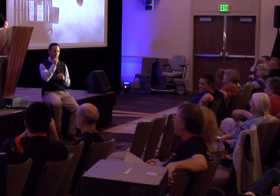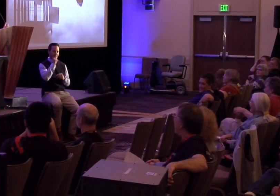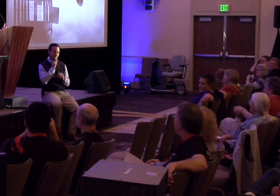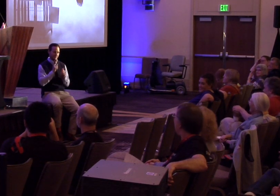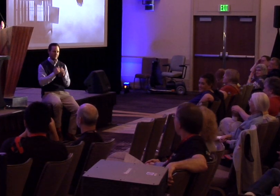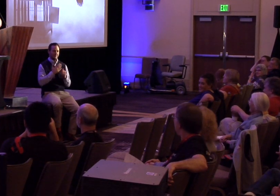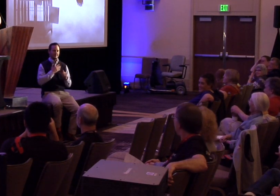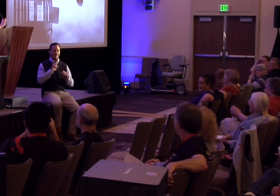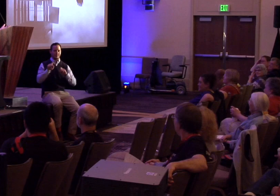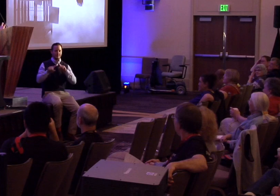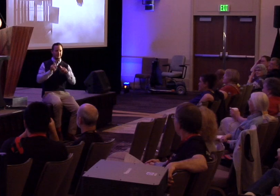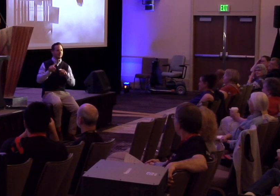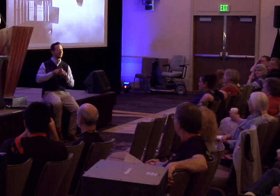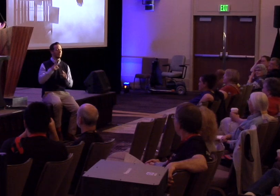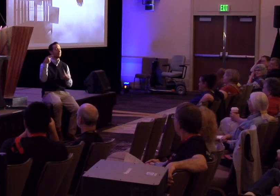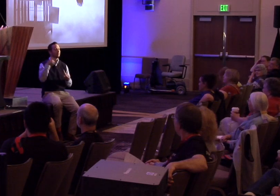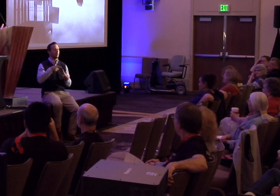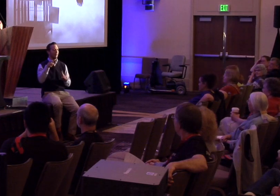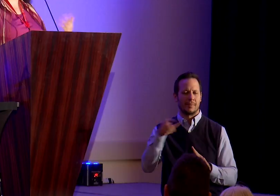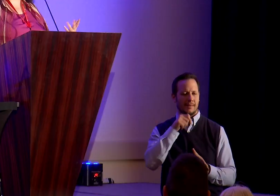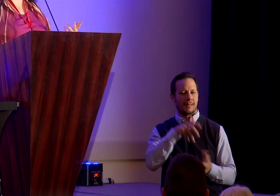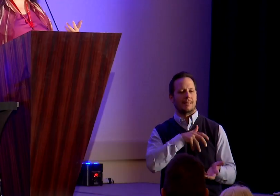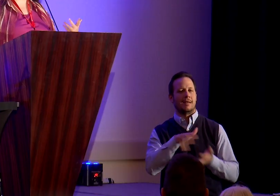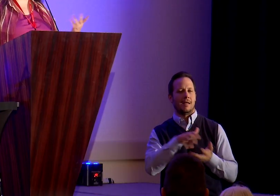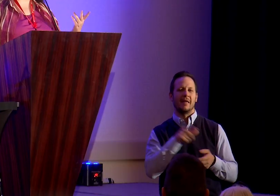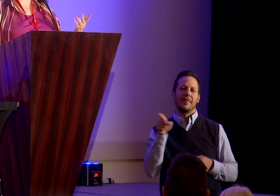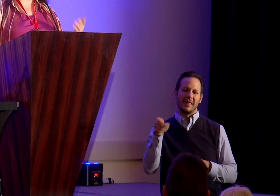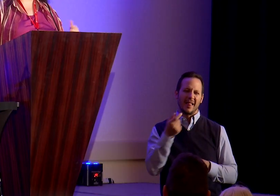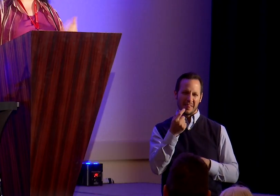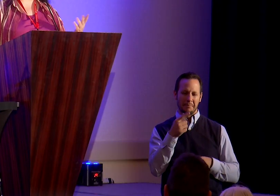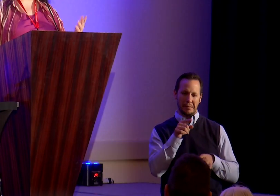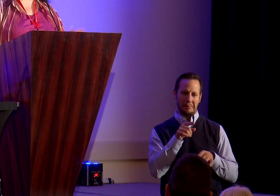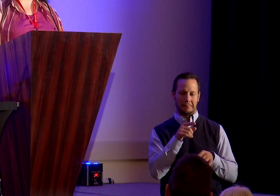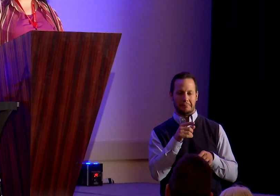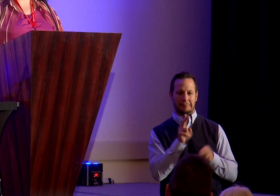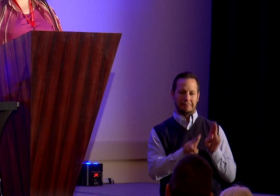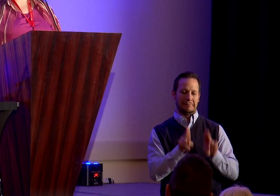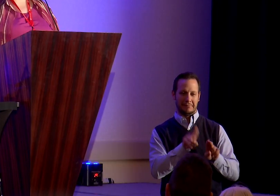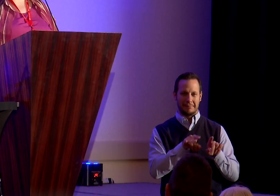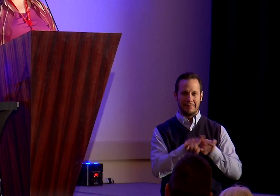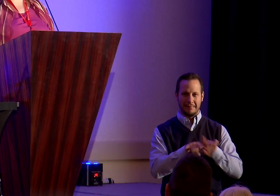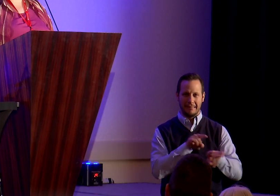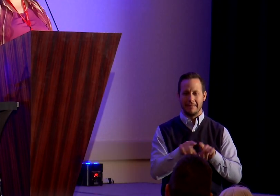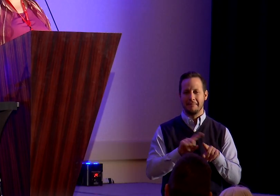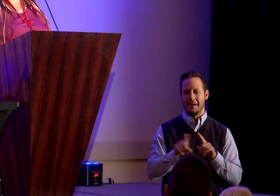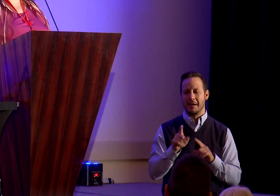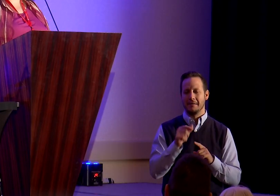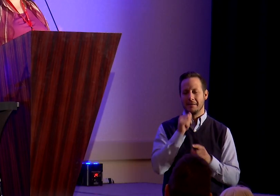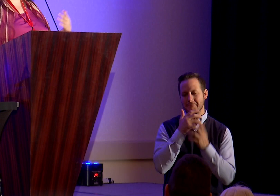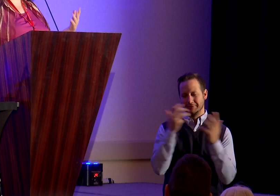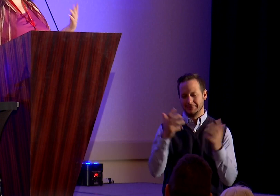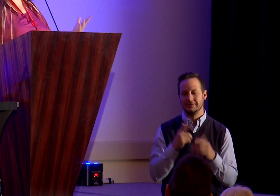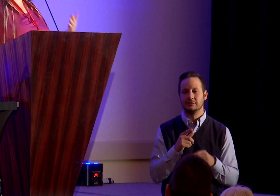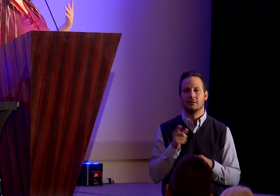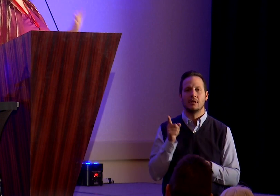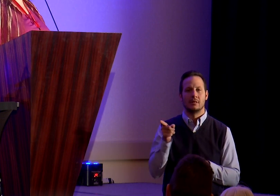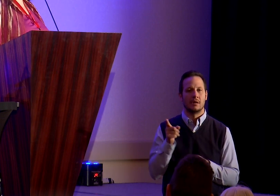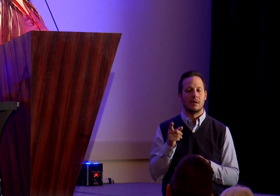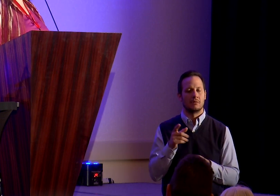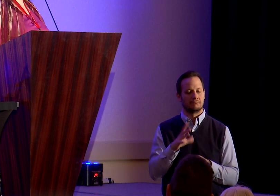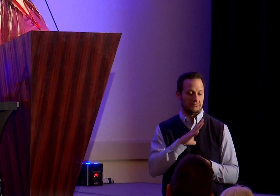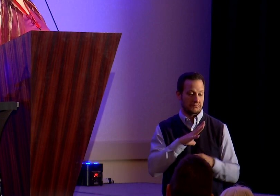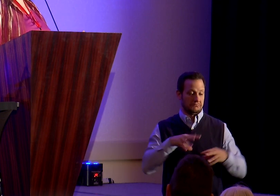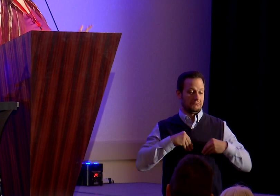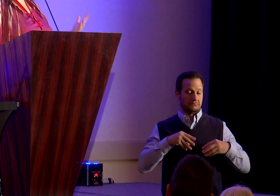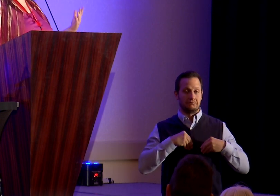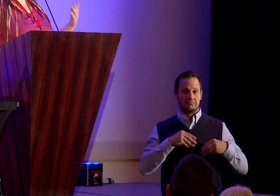But the point is, they didn't laugh at me. They didn't ridicule. Well, they giggled a little, but, you know, now we all know why. But they entertained my